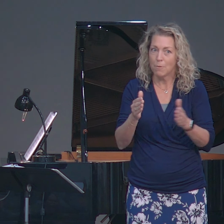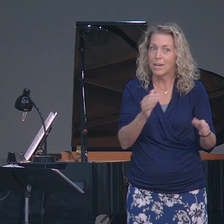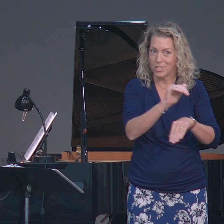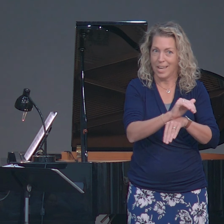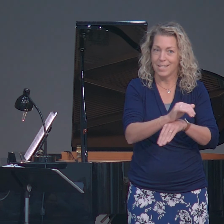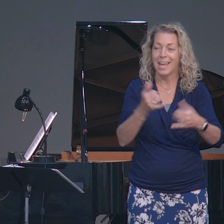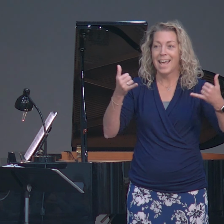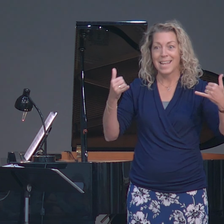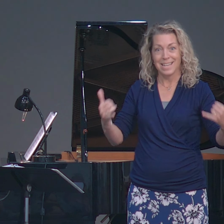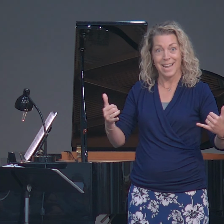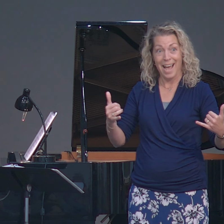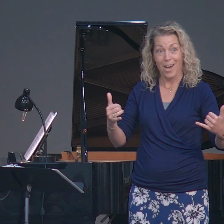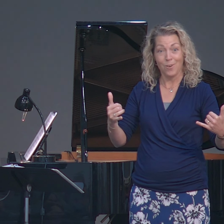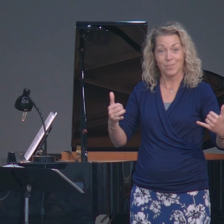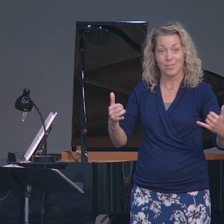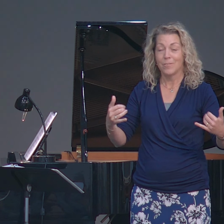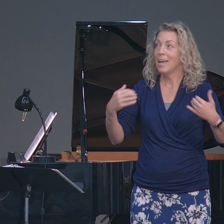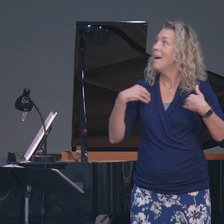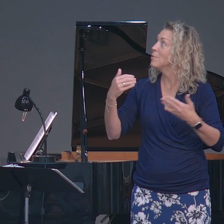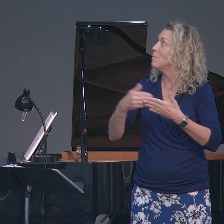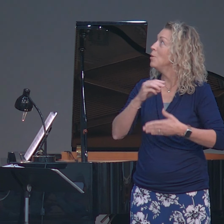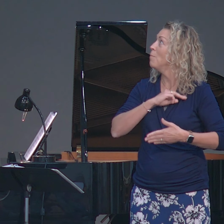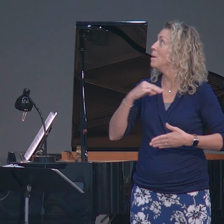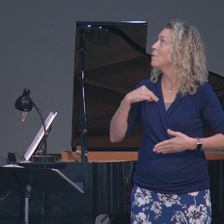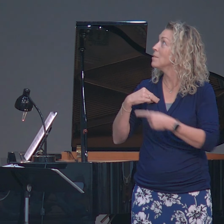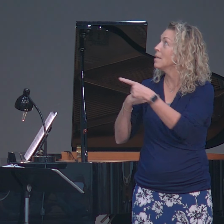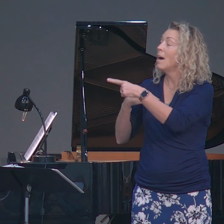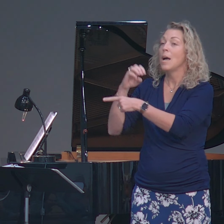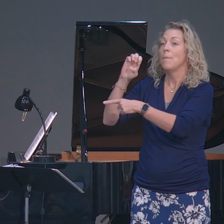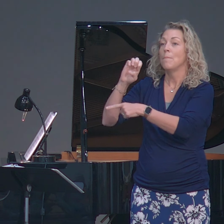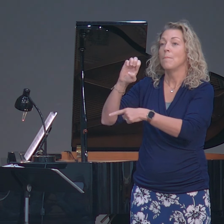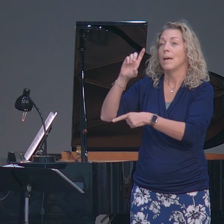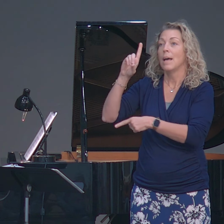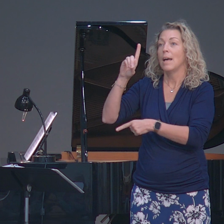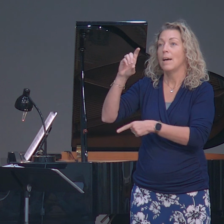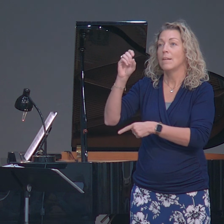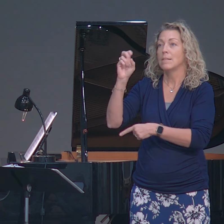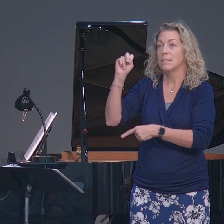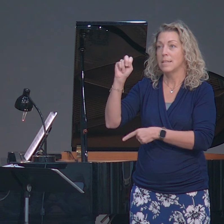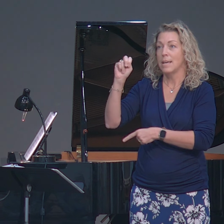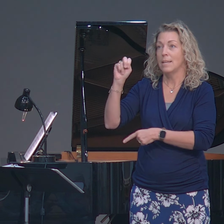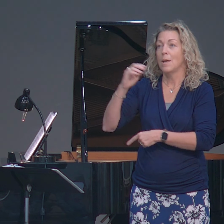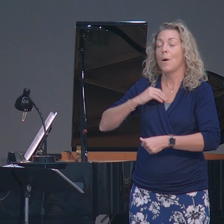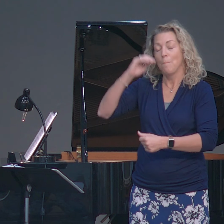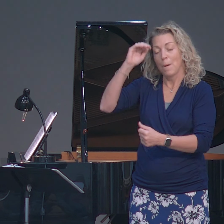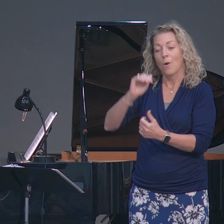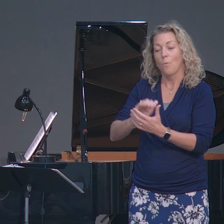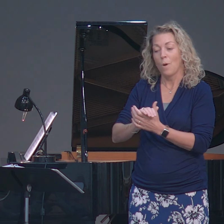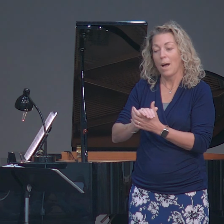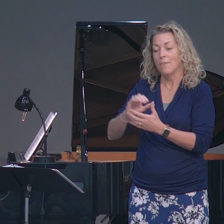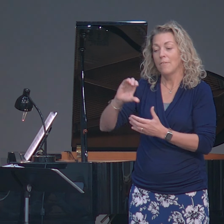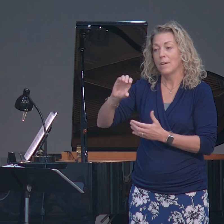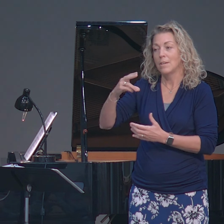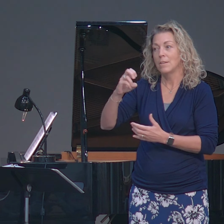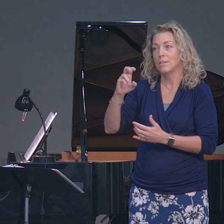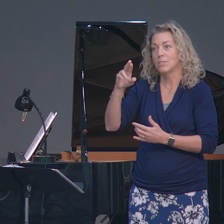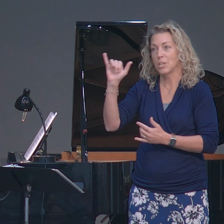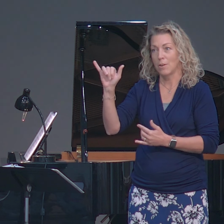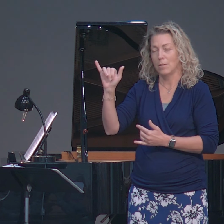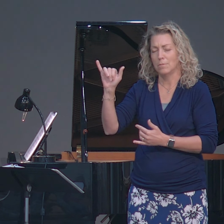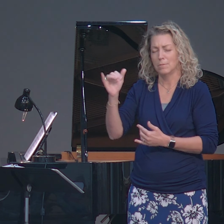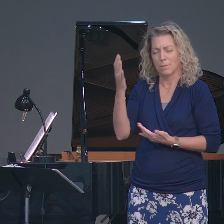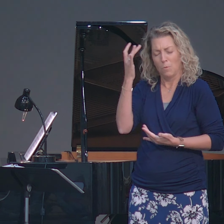Now, we will introduce you to some of our newest members. I'm Eldon Crenshaw. This is my wife, Cheryl. Why you want to